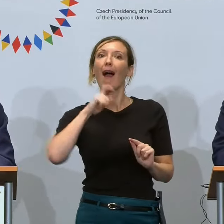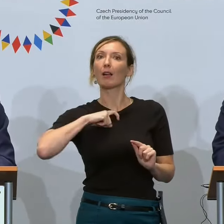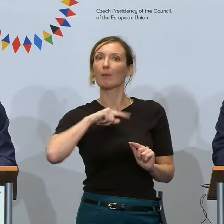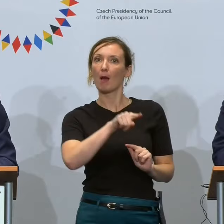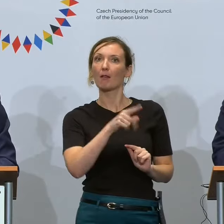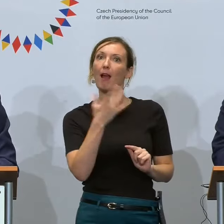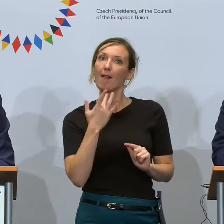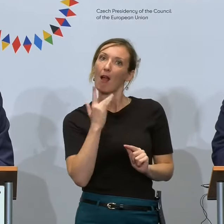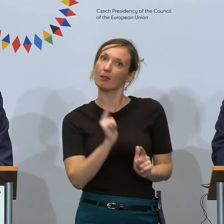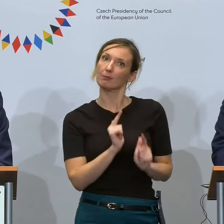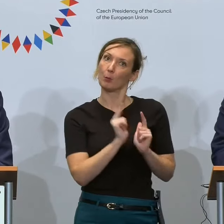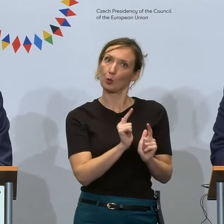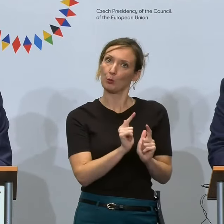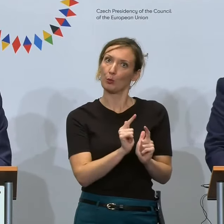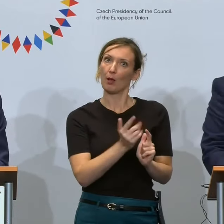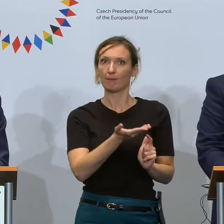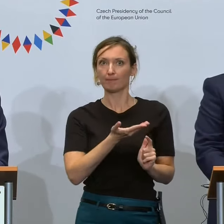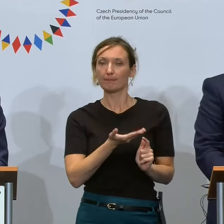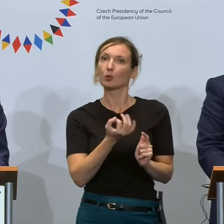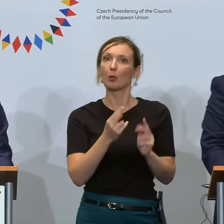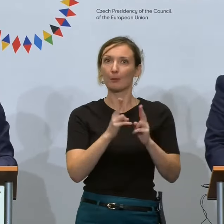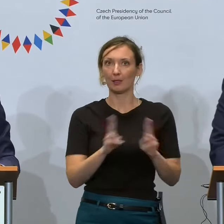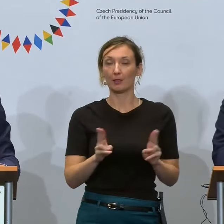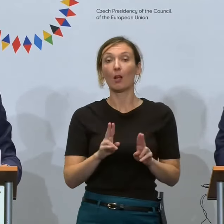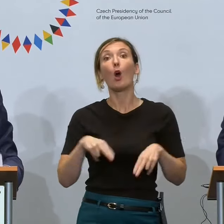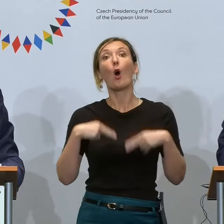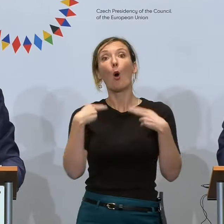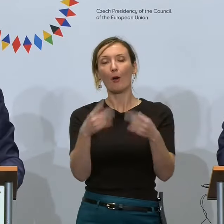And then we discussed about Africa.